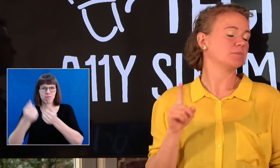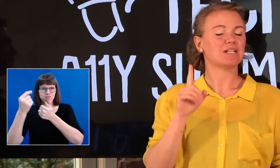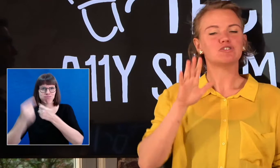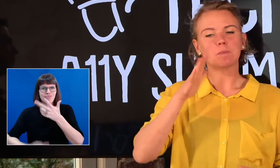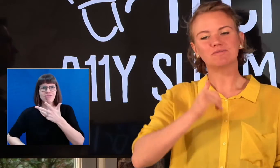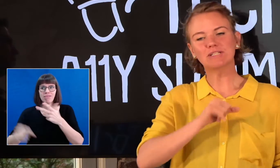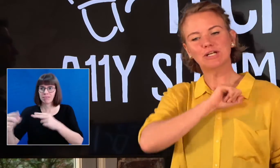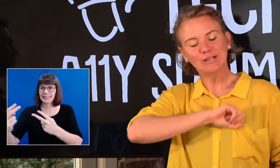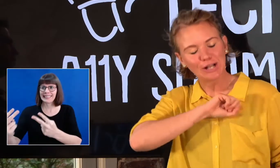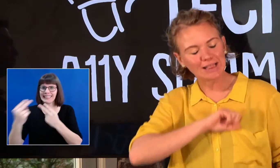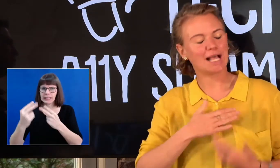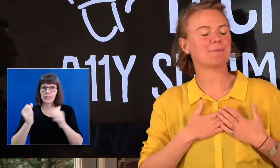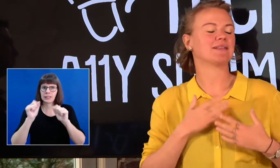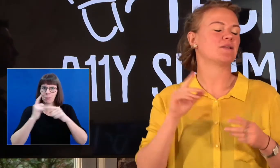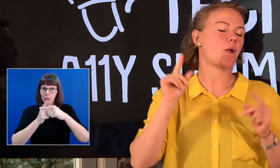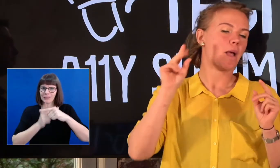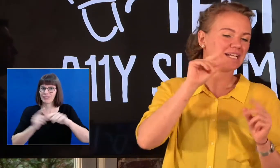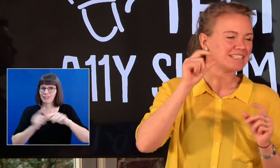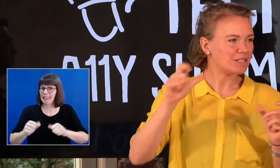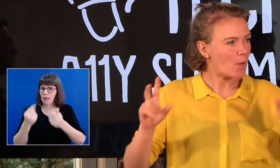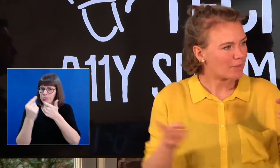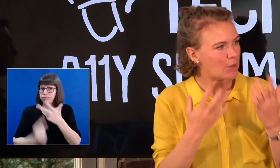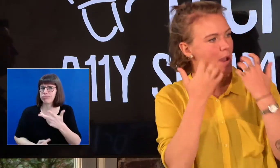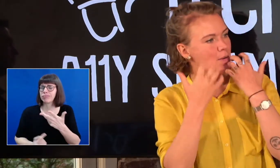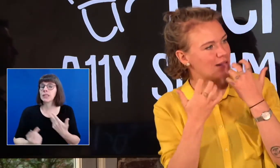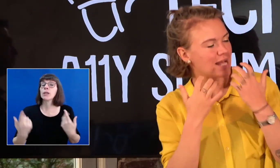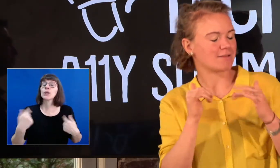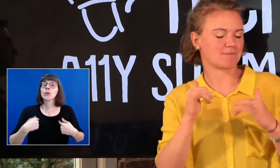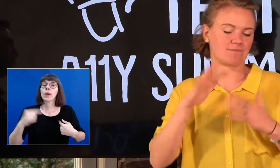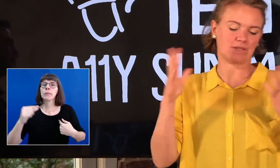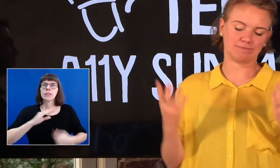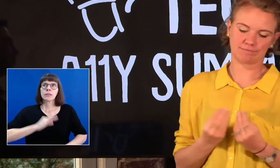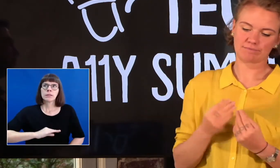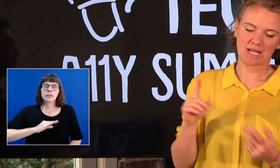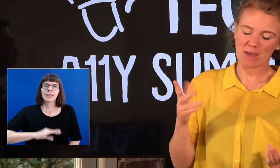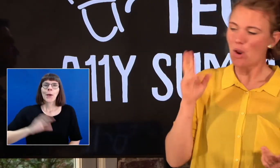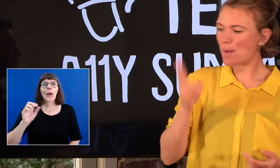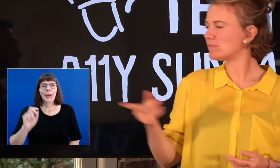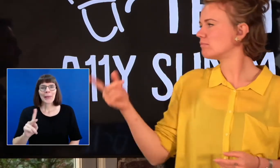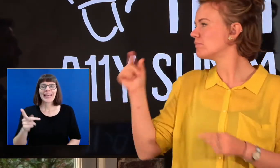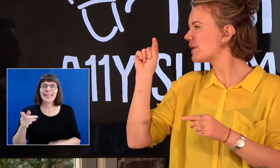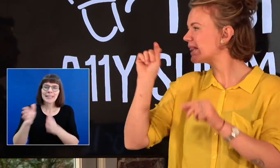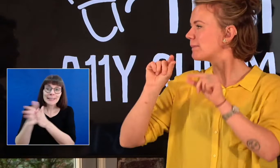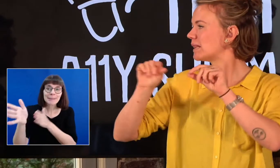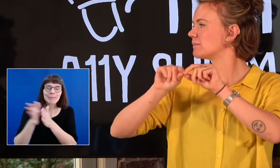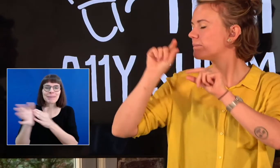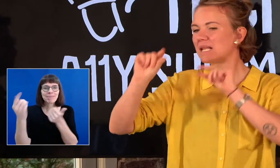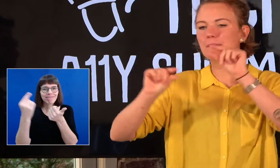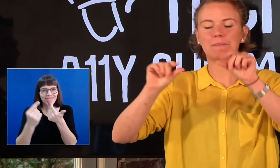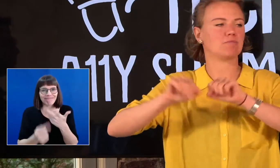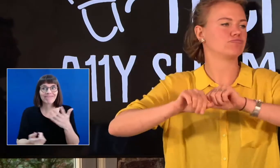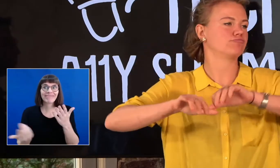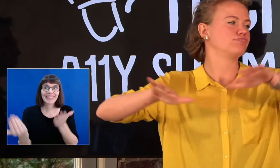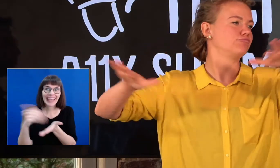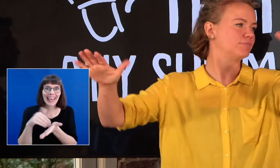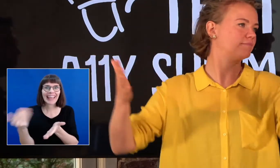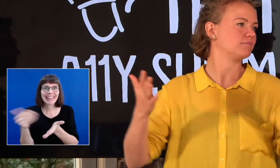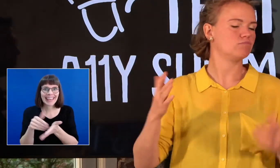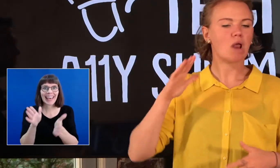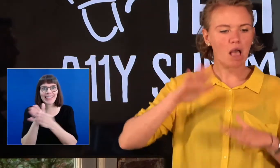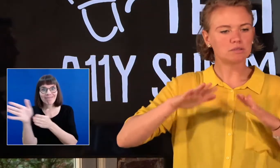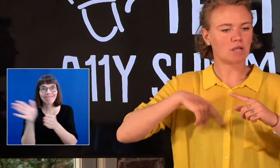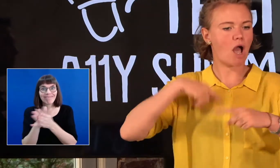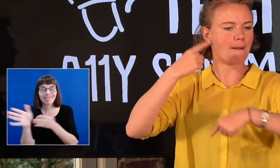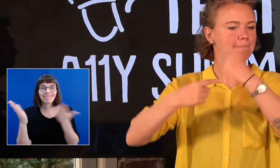that than something else. So I have to be patient, and I have to explain a lot of things all over again. But bit